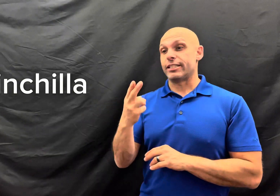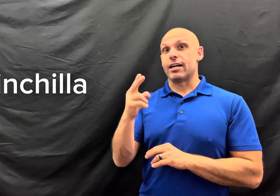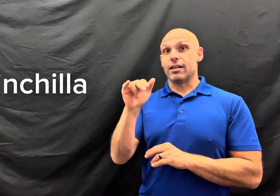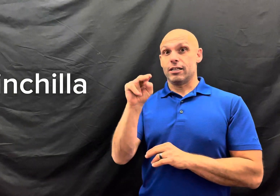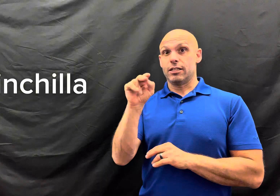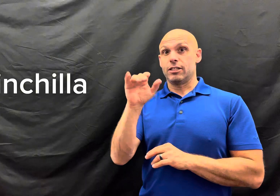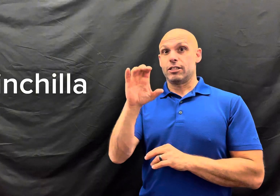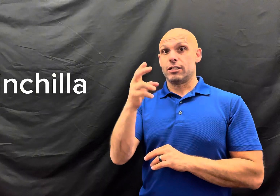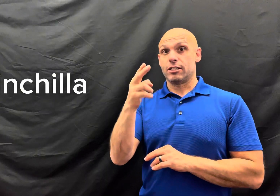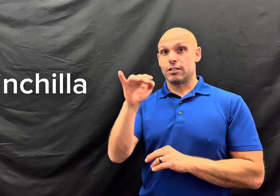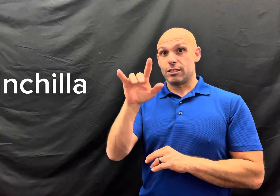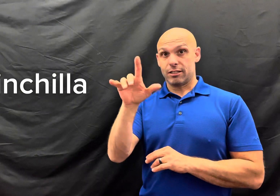the